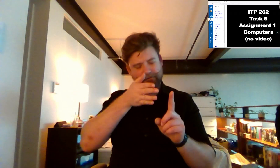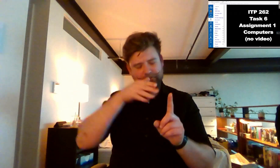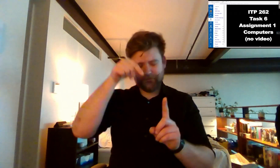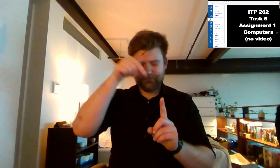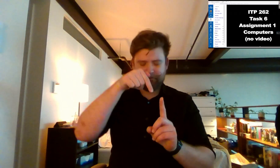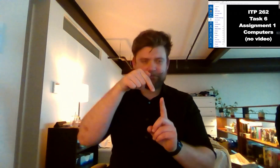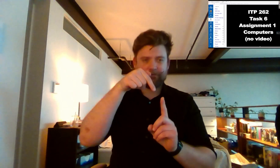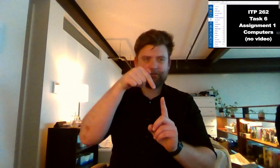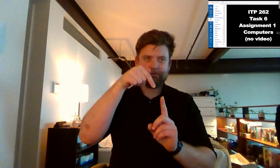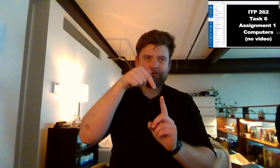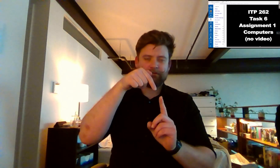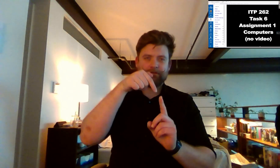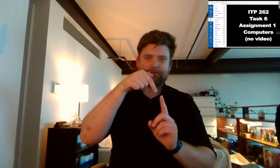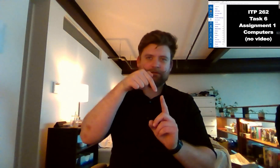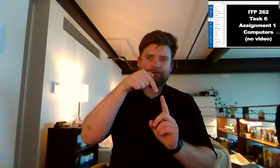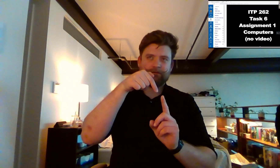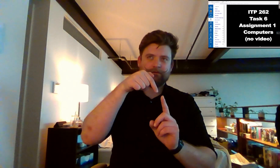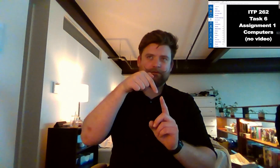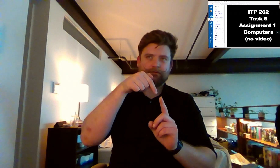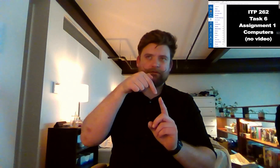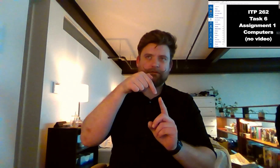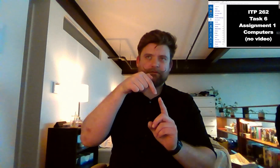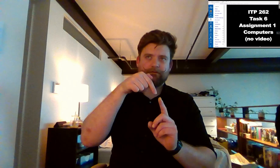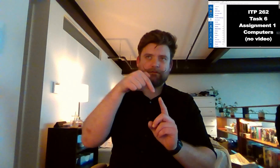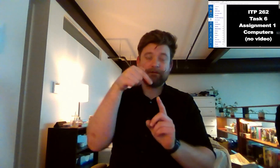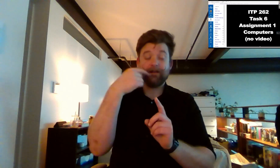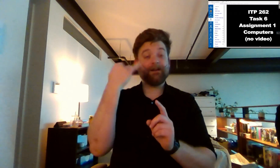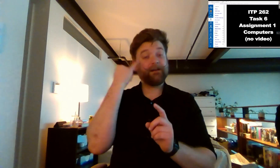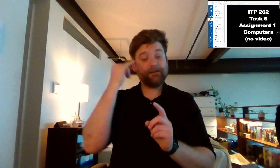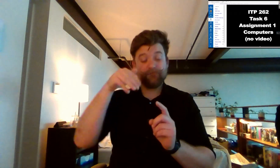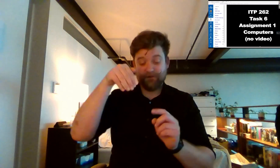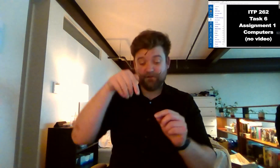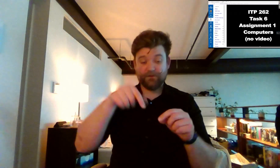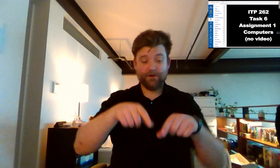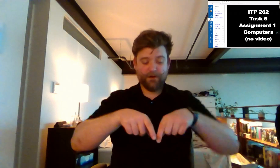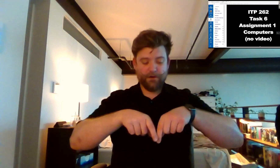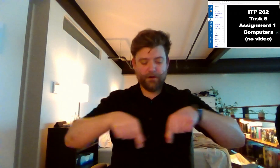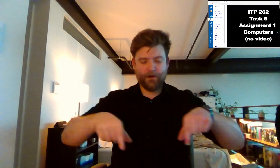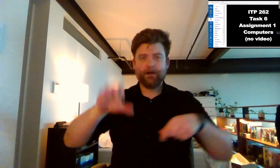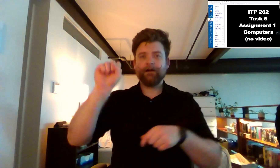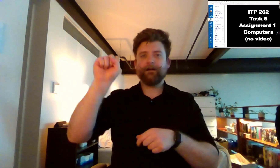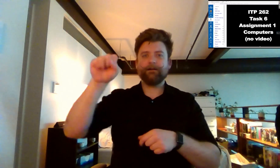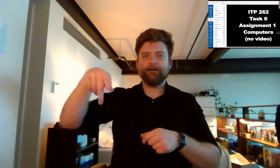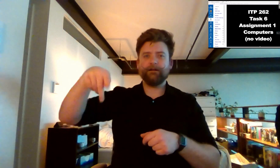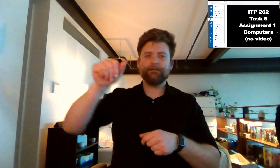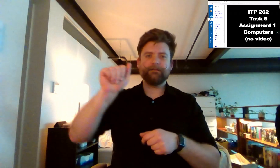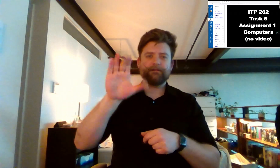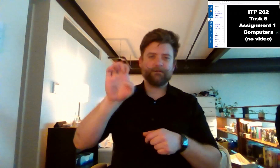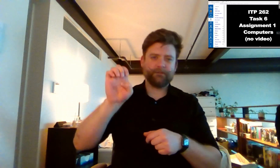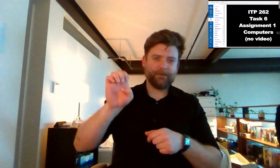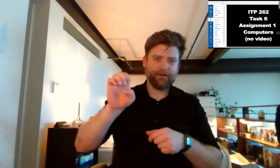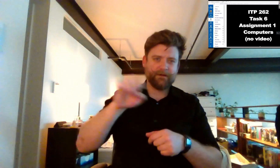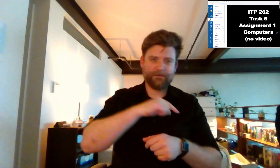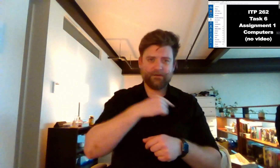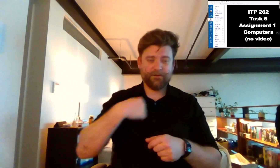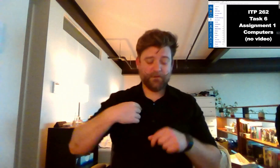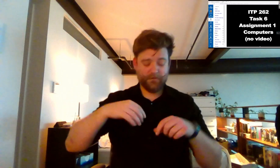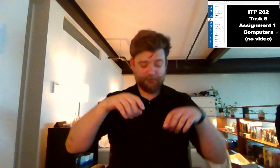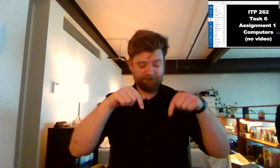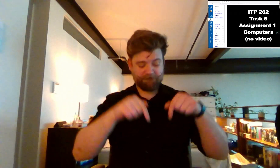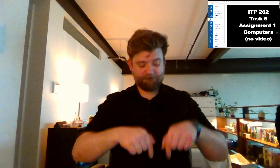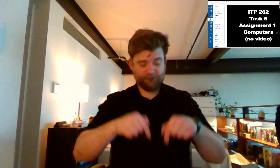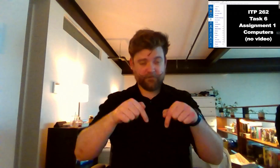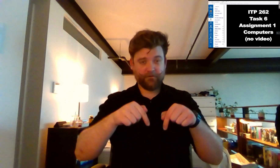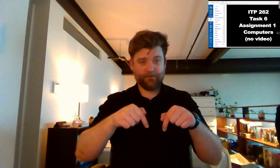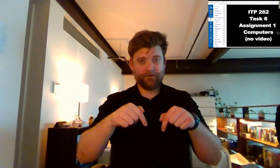Indenting and the space for paragraph, the two of them are choices, but do you continue to use them, or do you have to